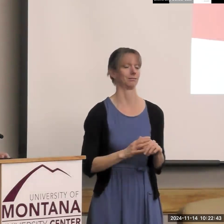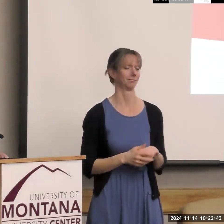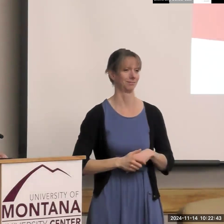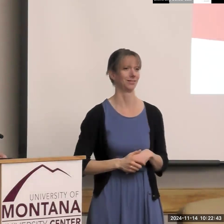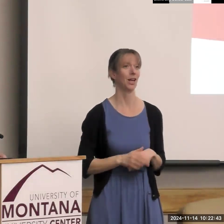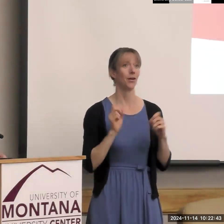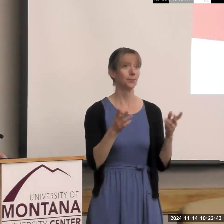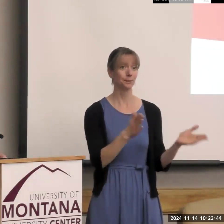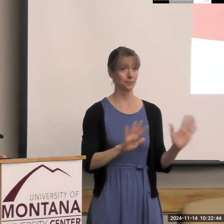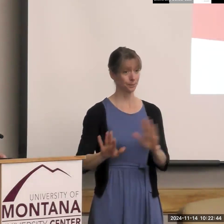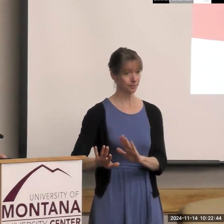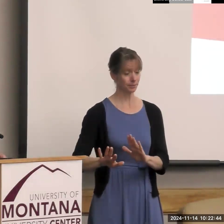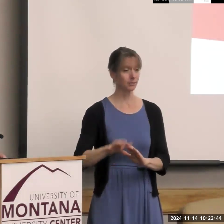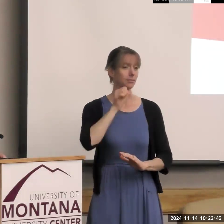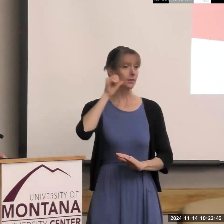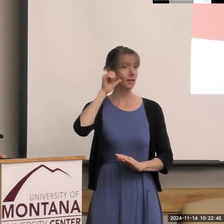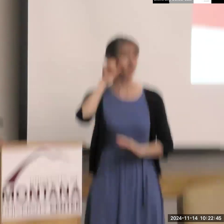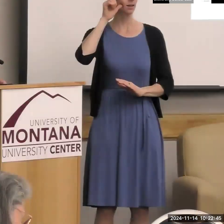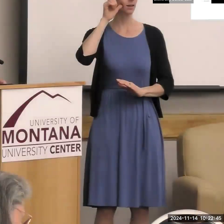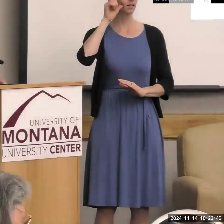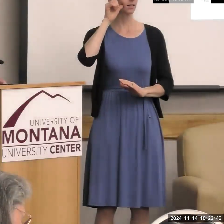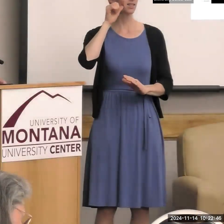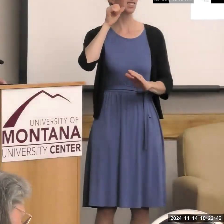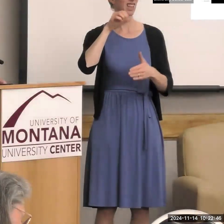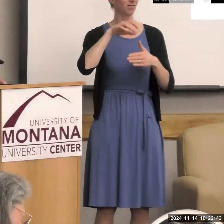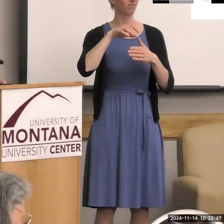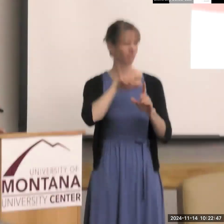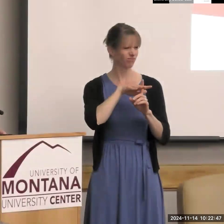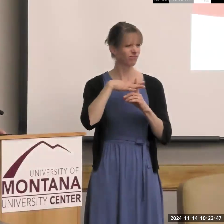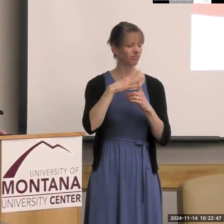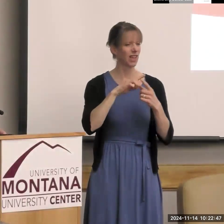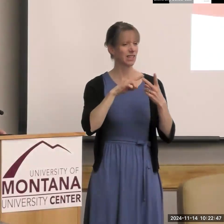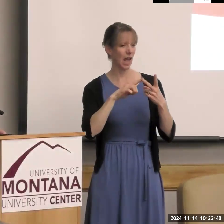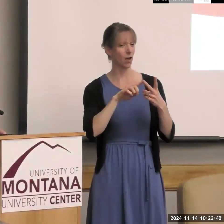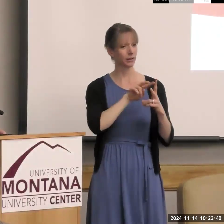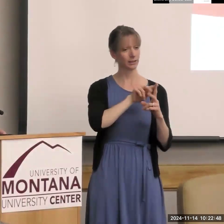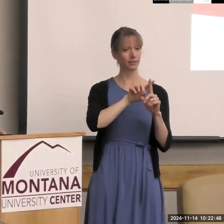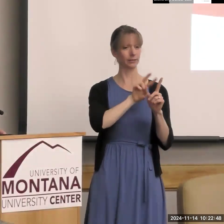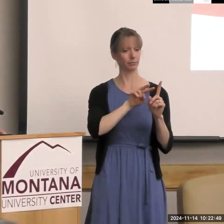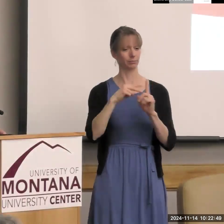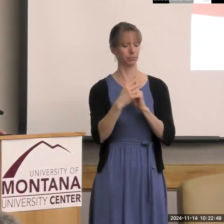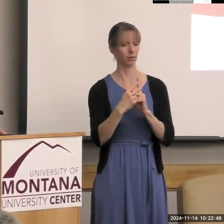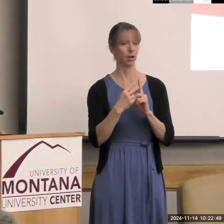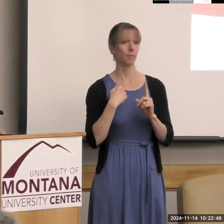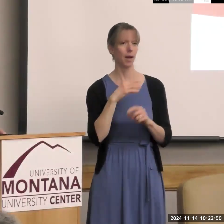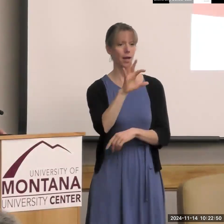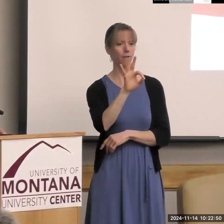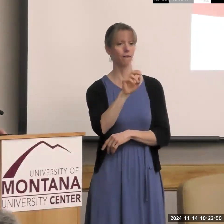So yesterday I gave you my context. Today I'm going to give you a little bit different part of my context, or my frame of